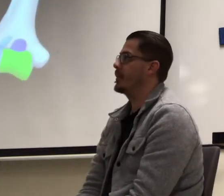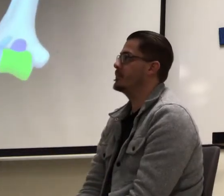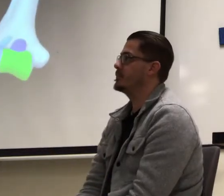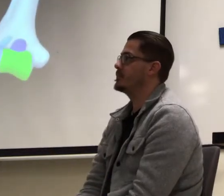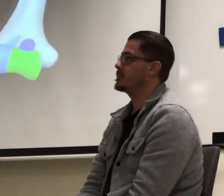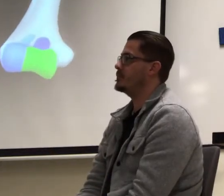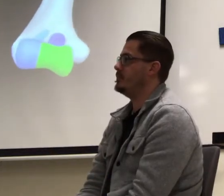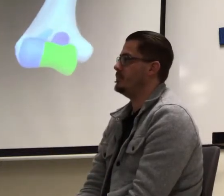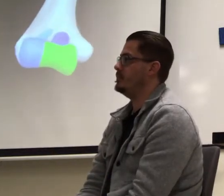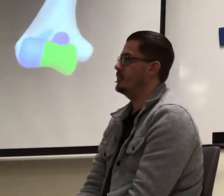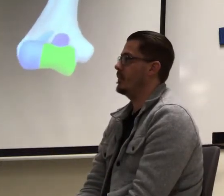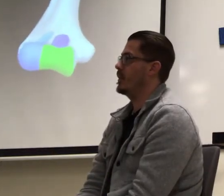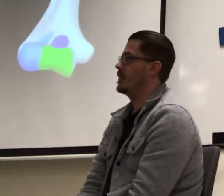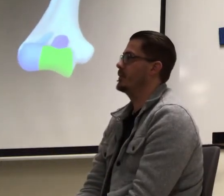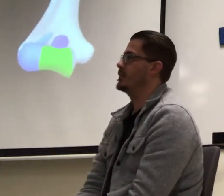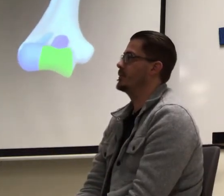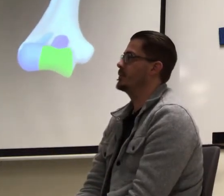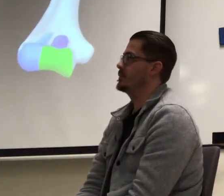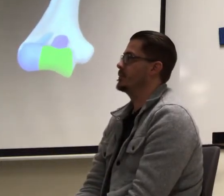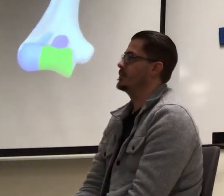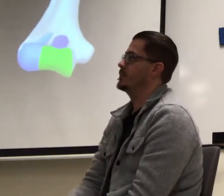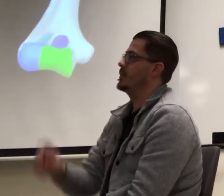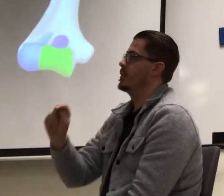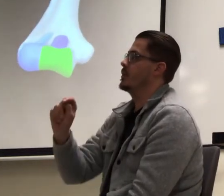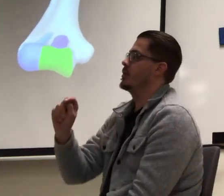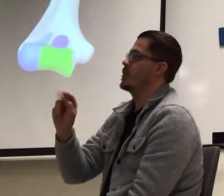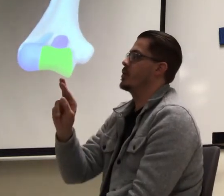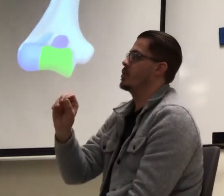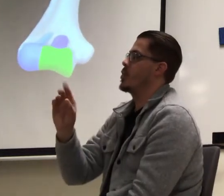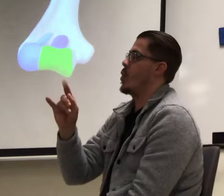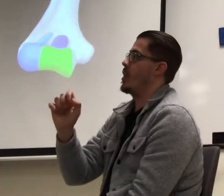Capitulum and trochlea.